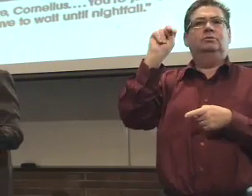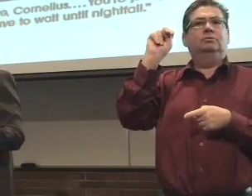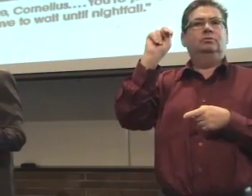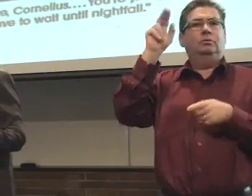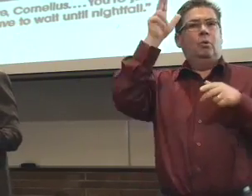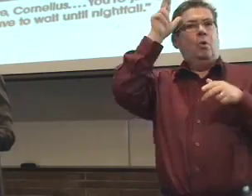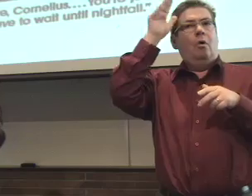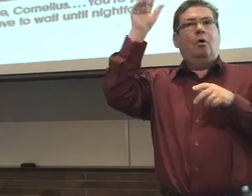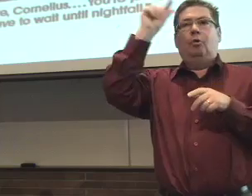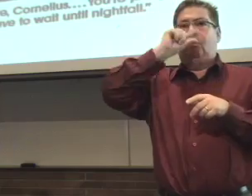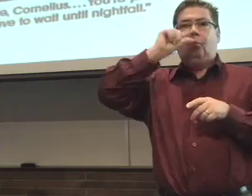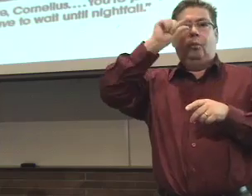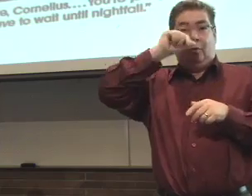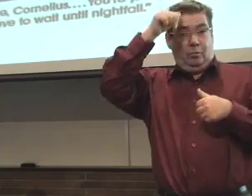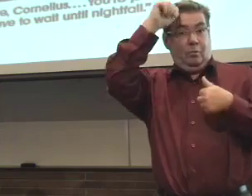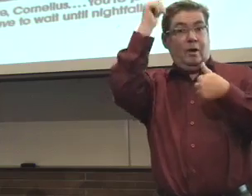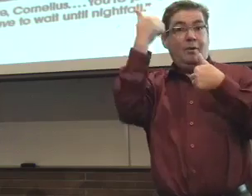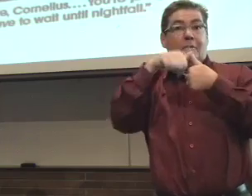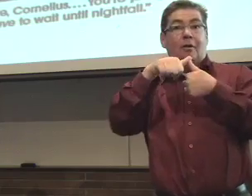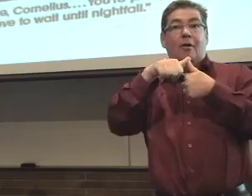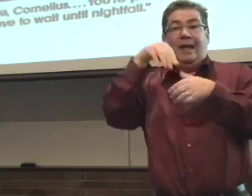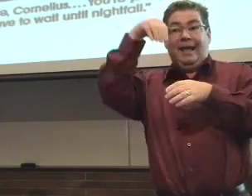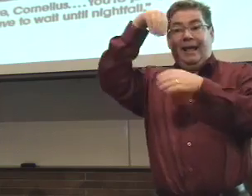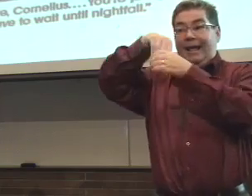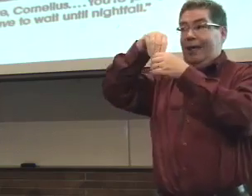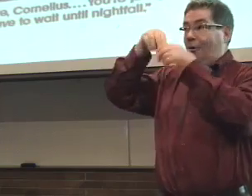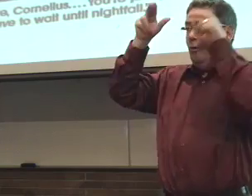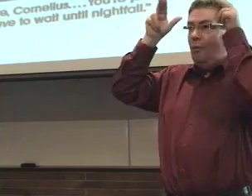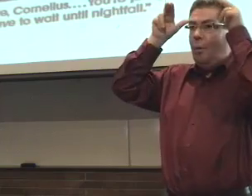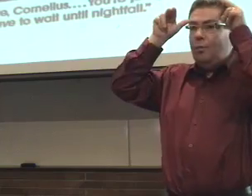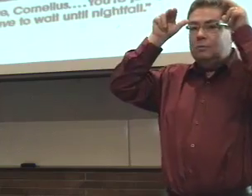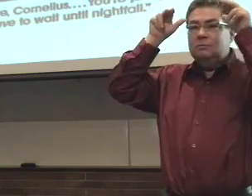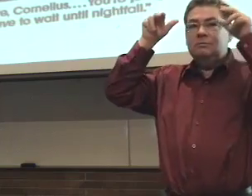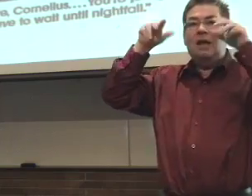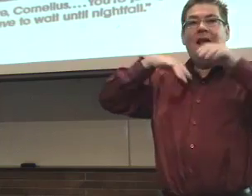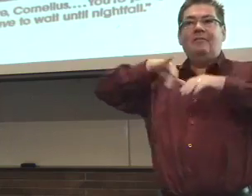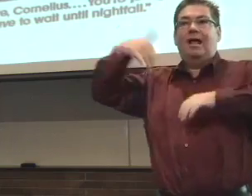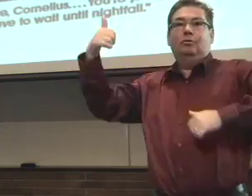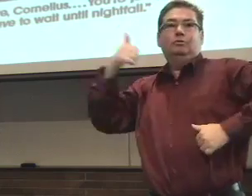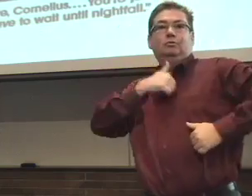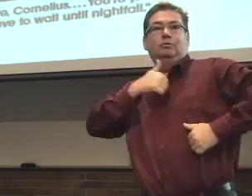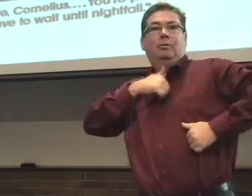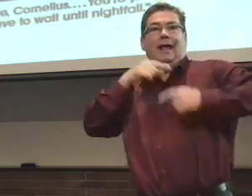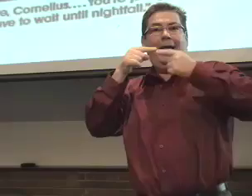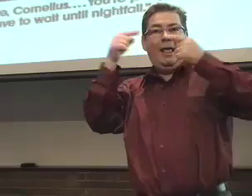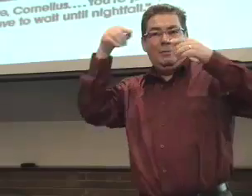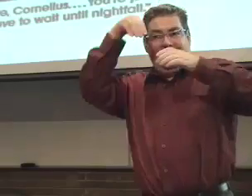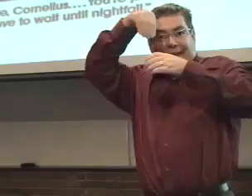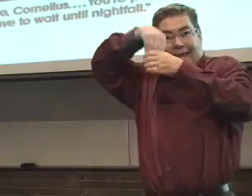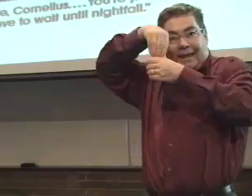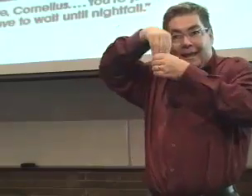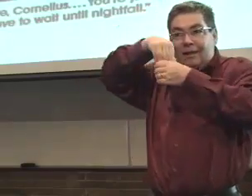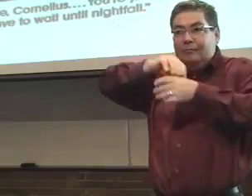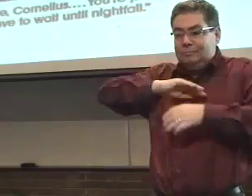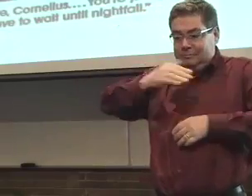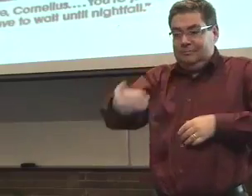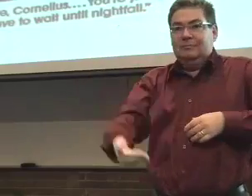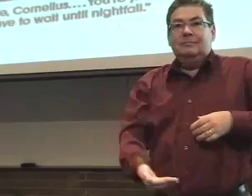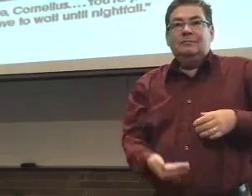Greek times, remember, inside the horse are the soldiers from the other town. They're inside, they pretend the other guys come and